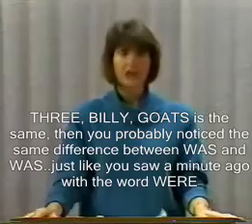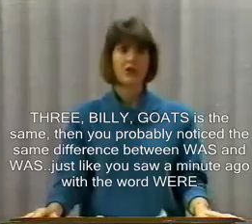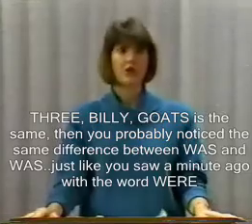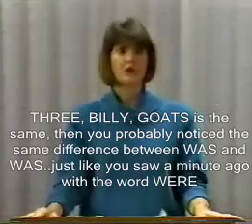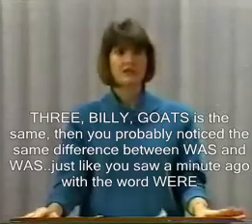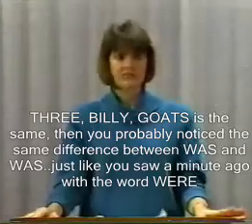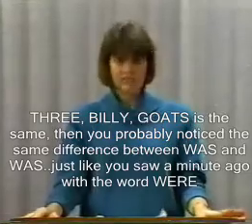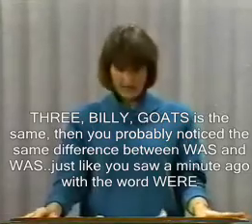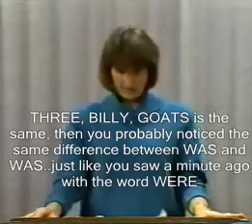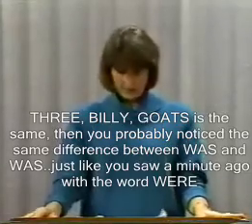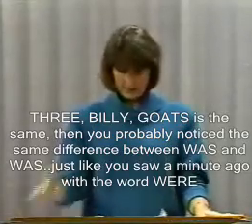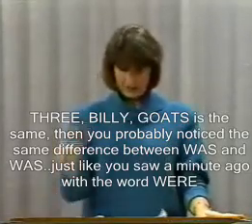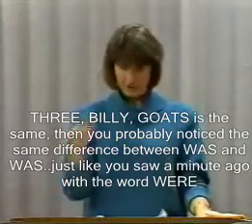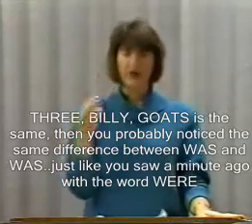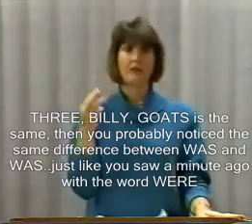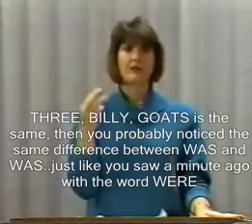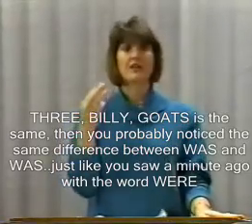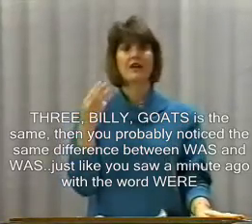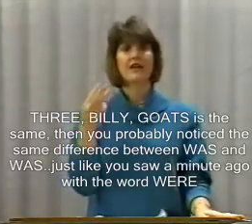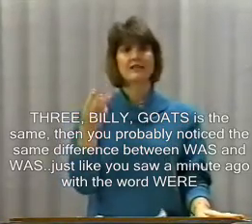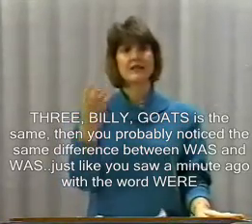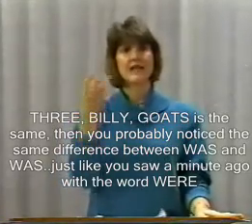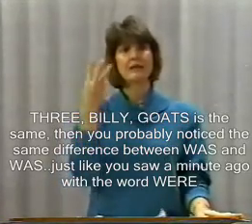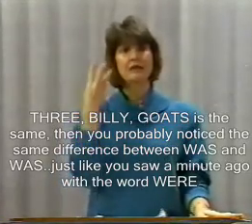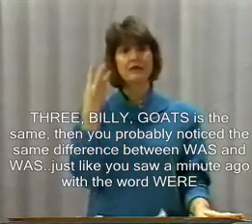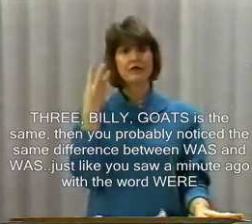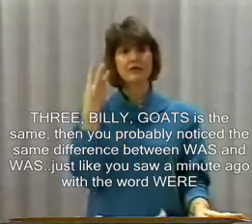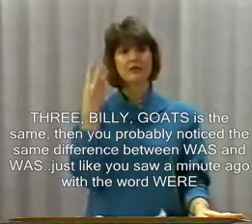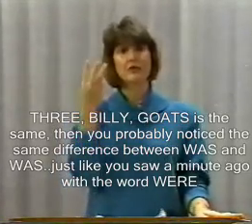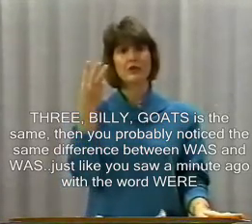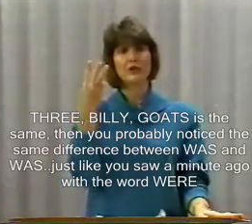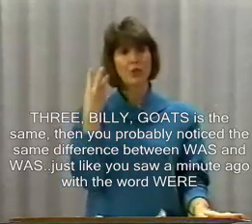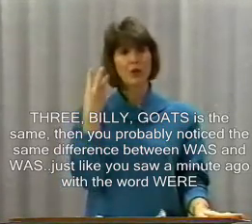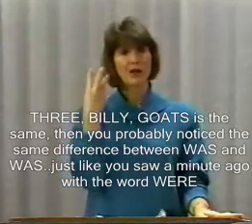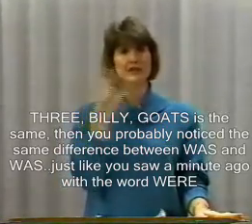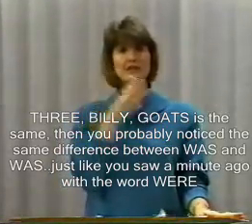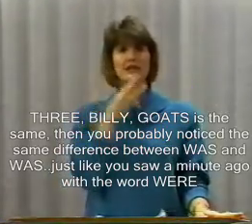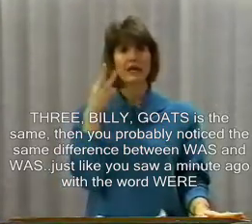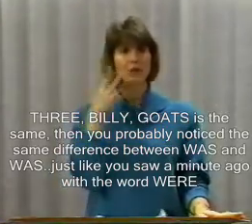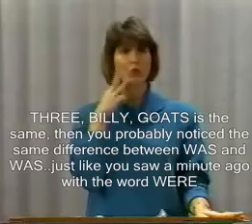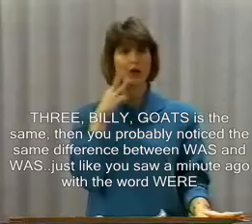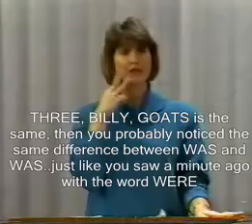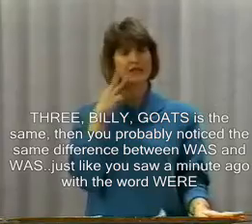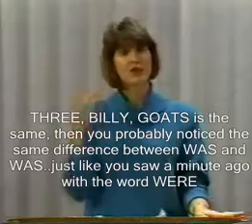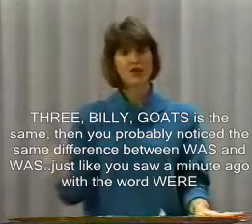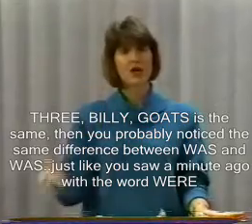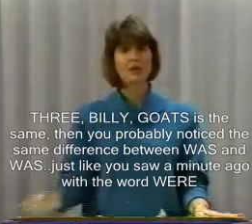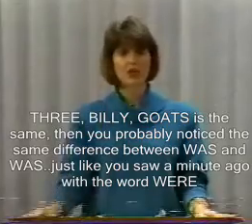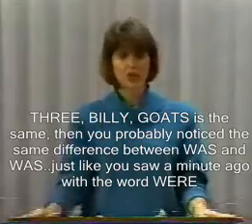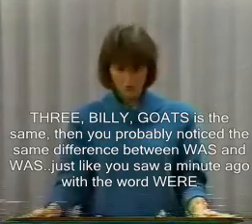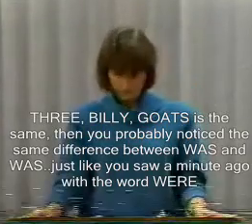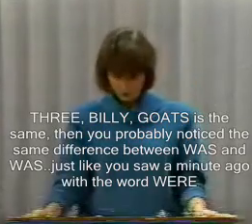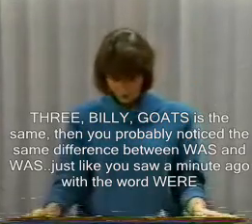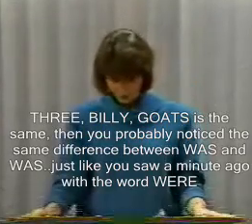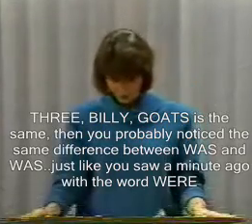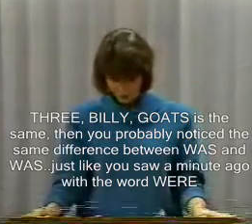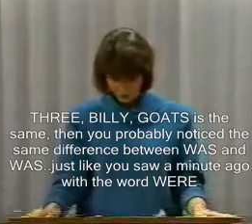goats is the same. You probably saw that same difference between was and was that you saw a minute ago with the word